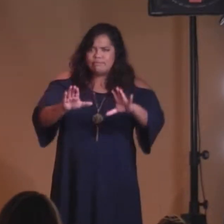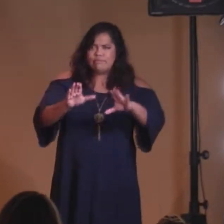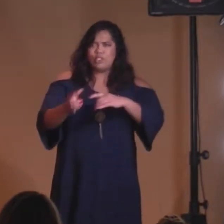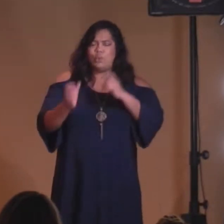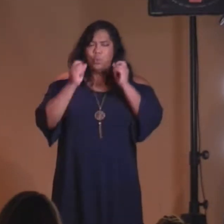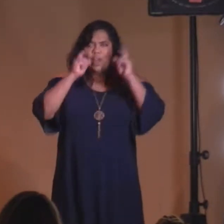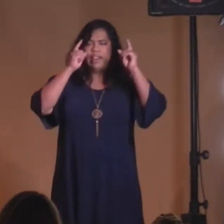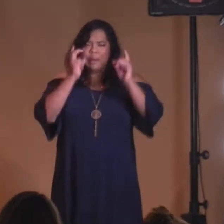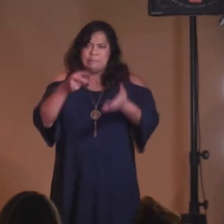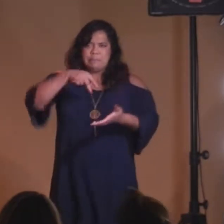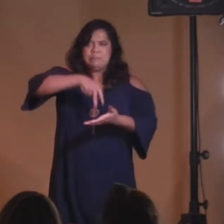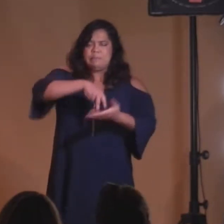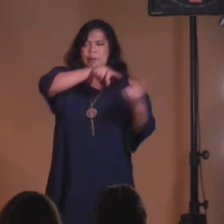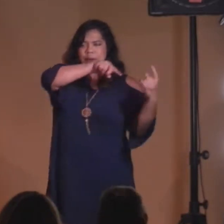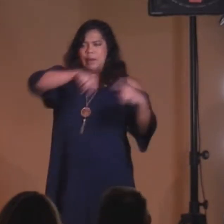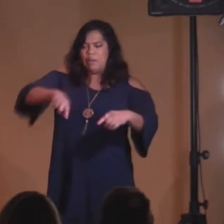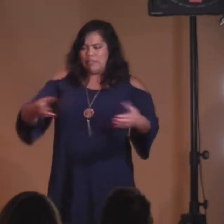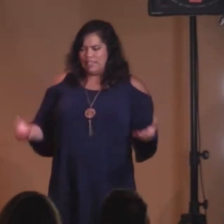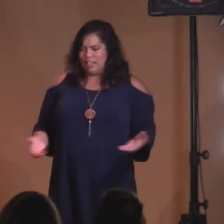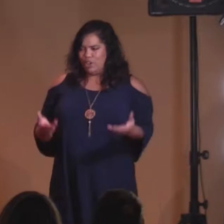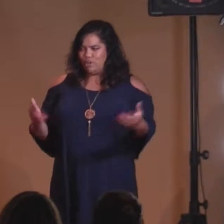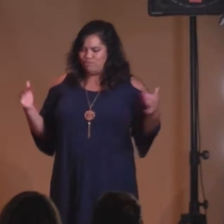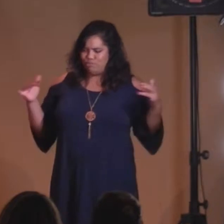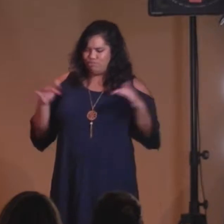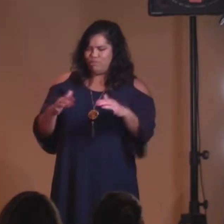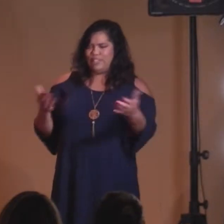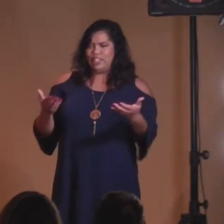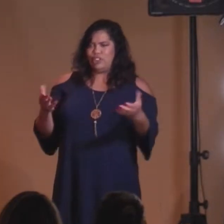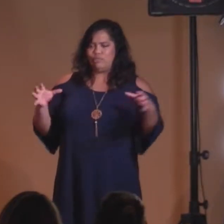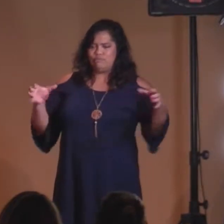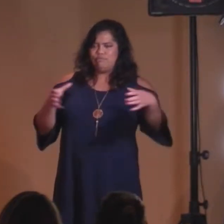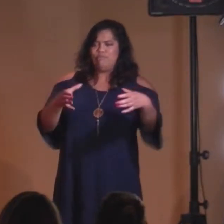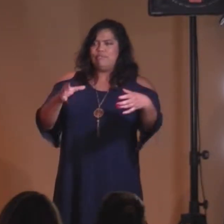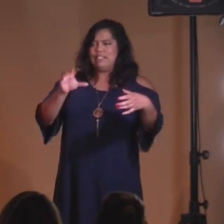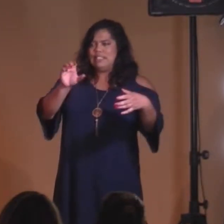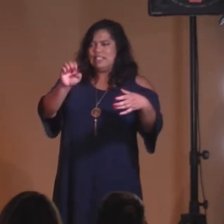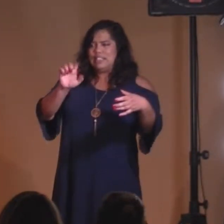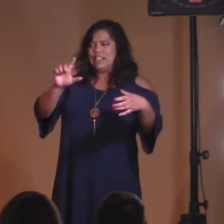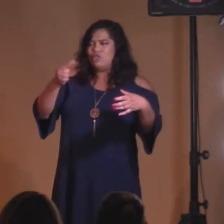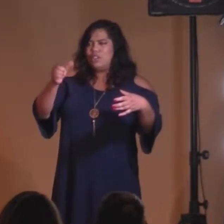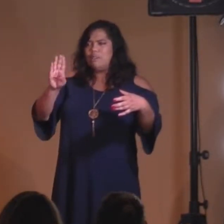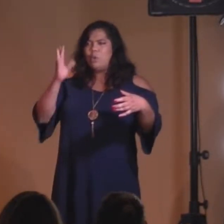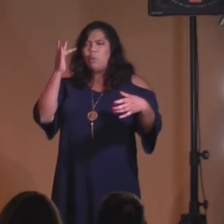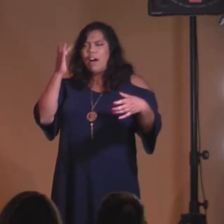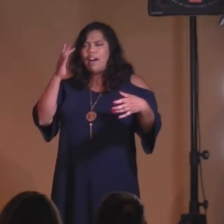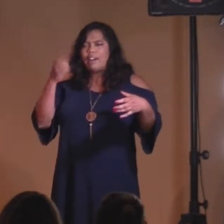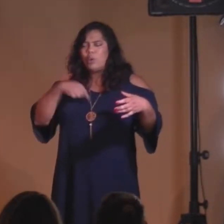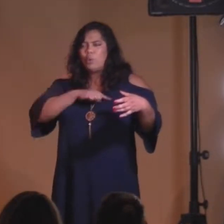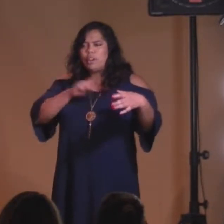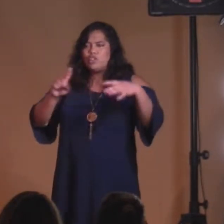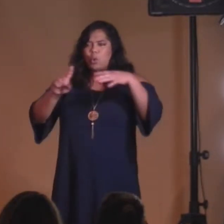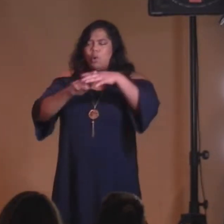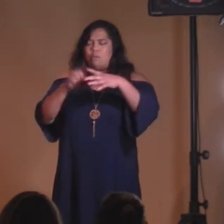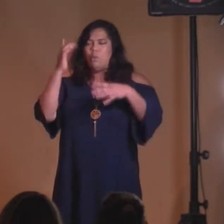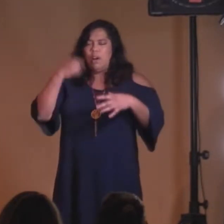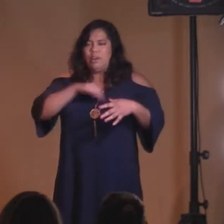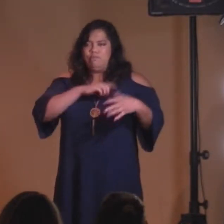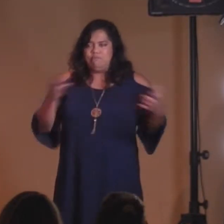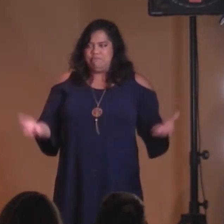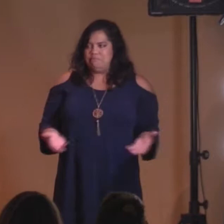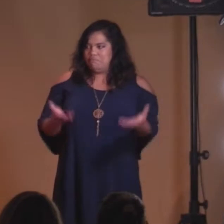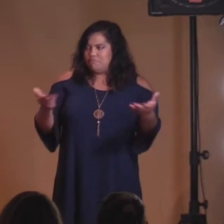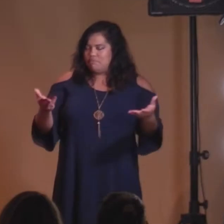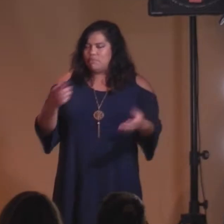community? Why do we gather in this thing called CSL? Why do we gather in this thing called CSL Greater Baltimore? What is it that we